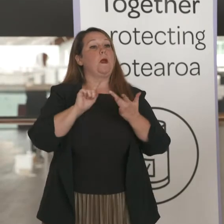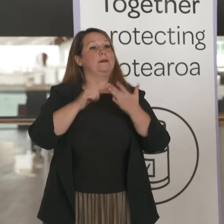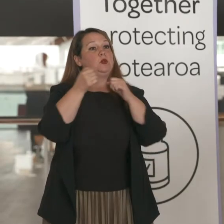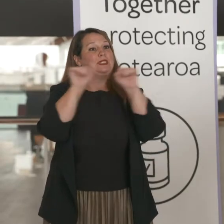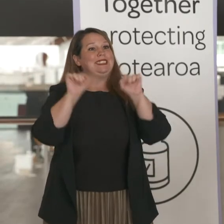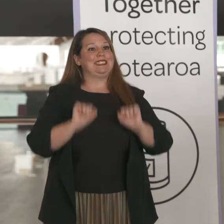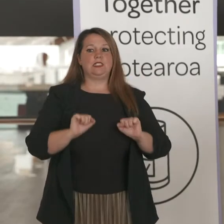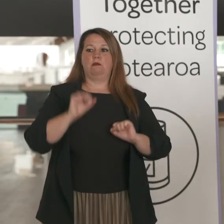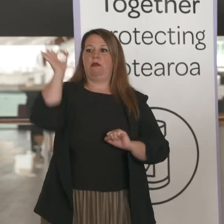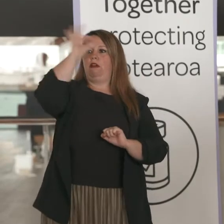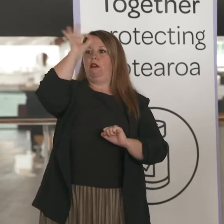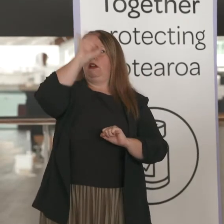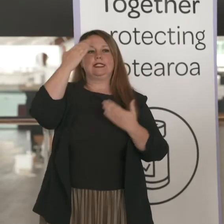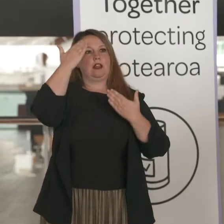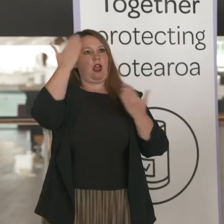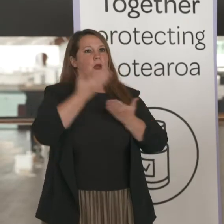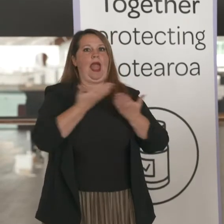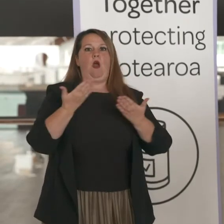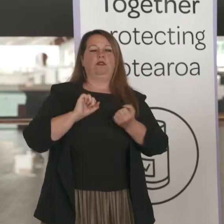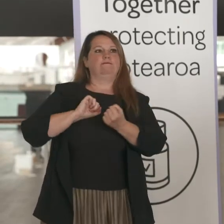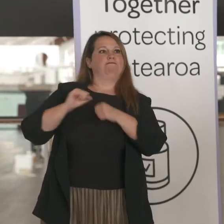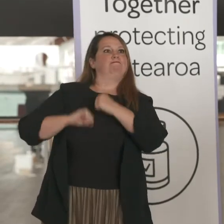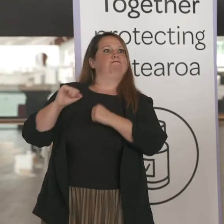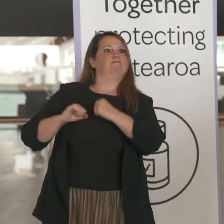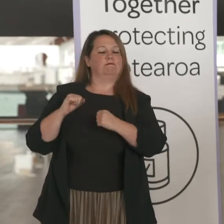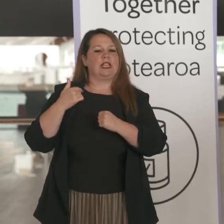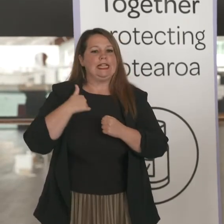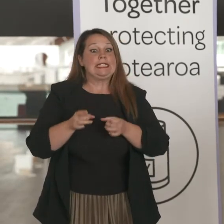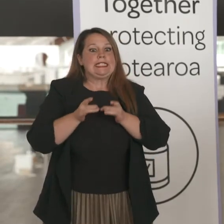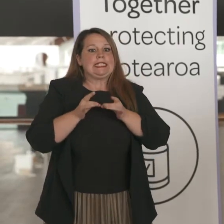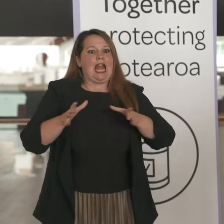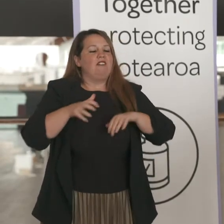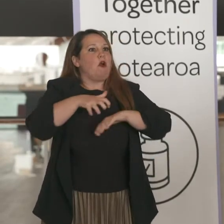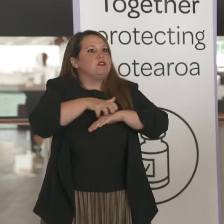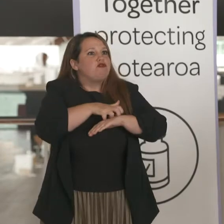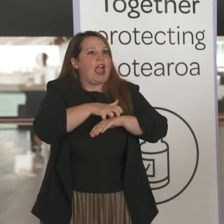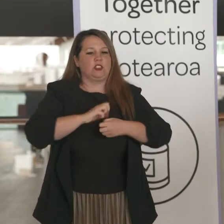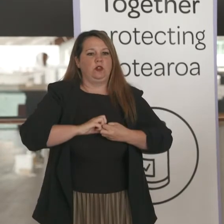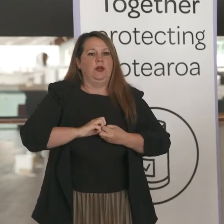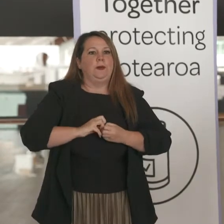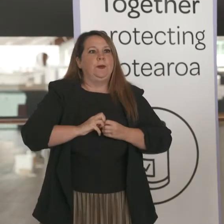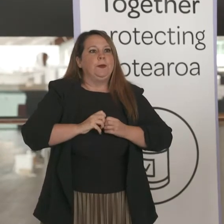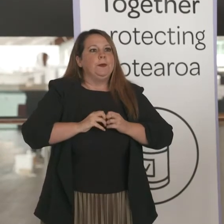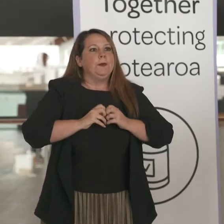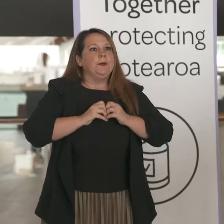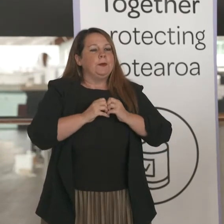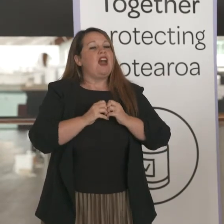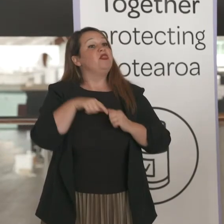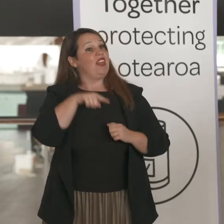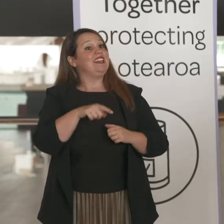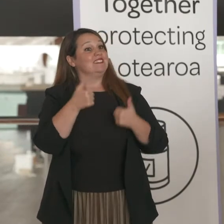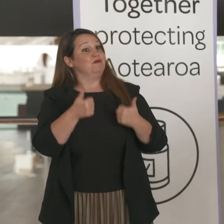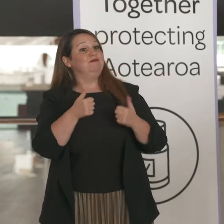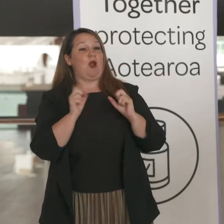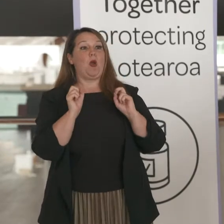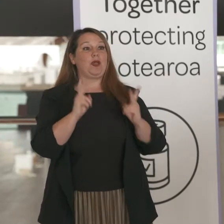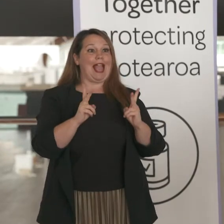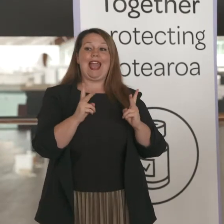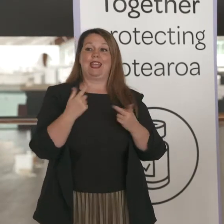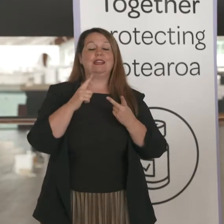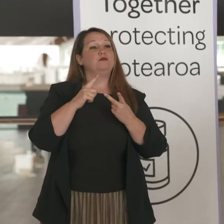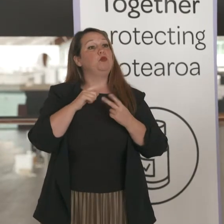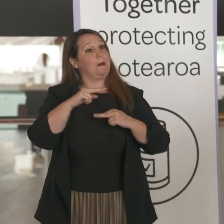as fast as it can. This immunity is okay and can help us recover from an infection, but it is not the best